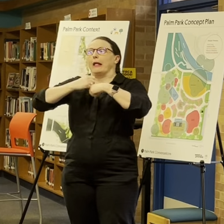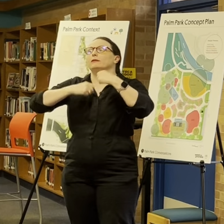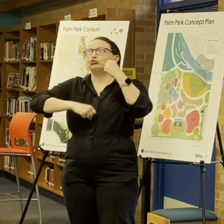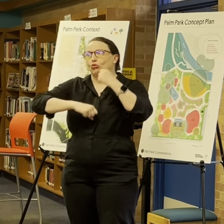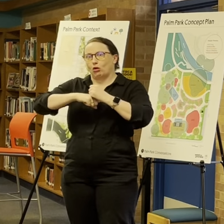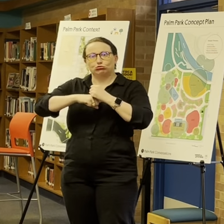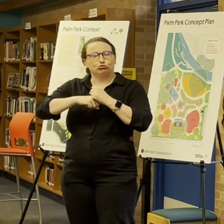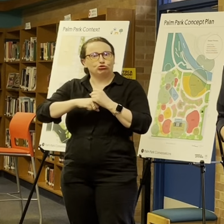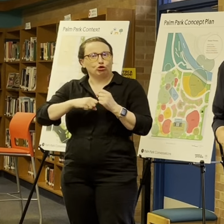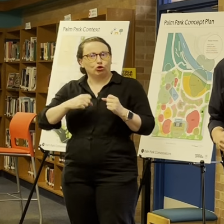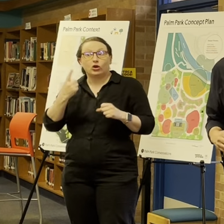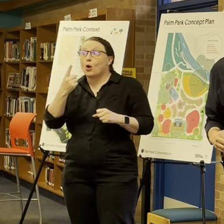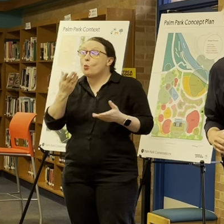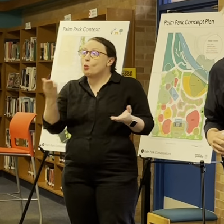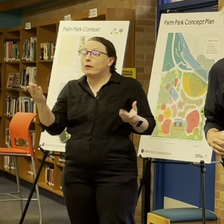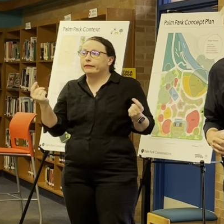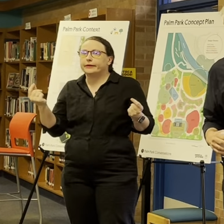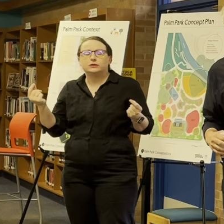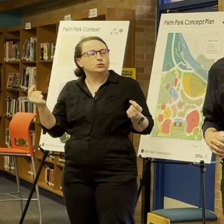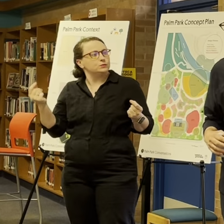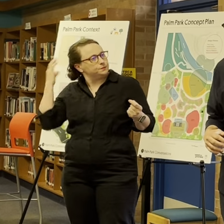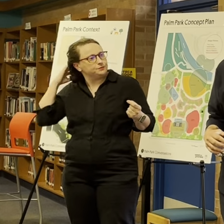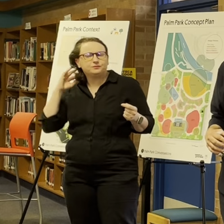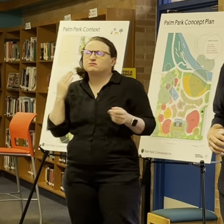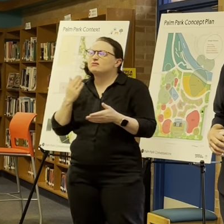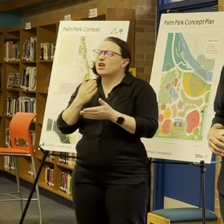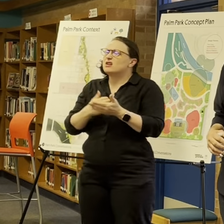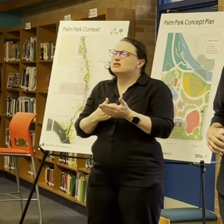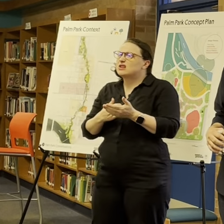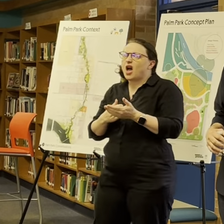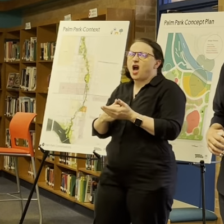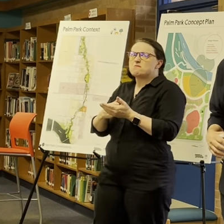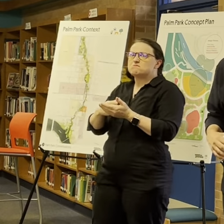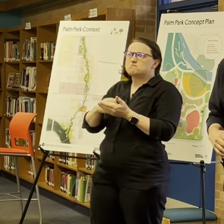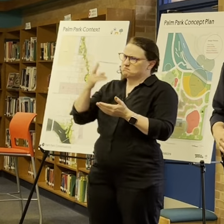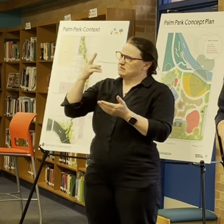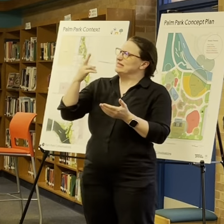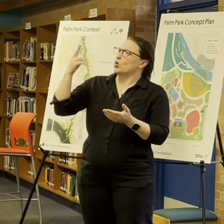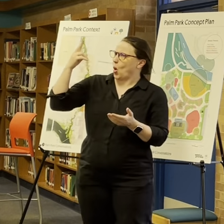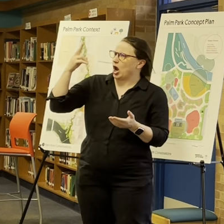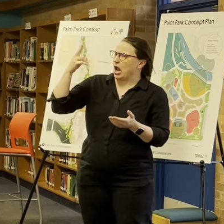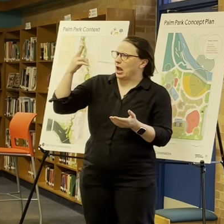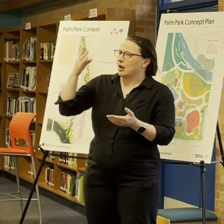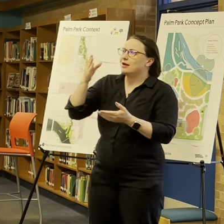And one of the things is, some of this is historic and some